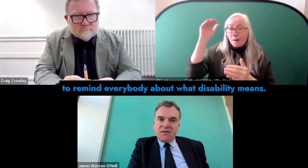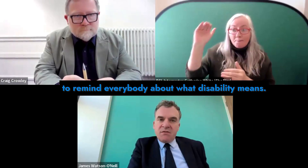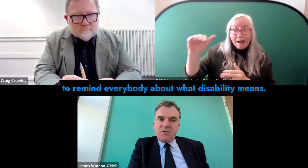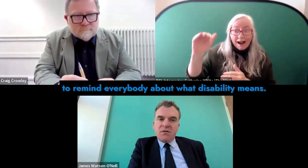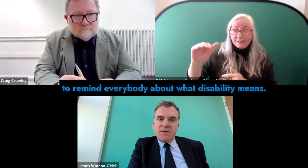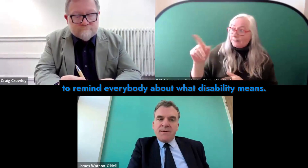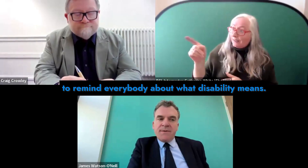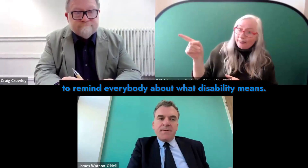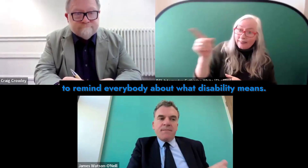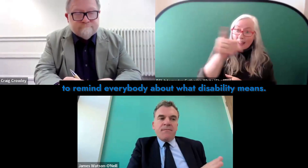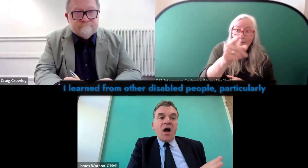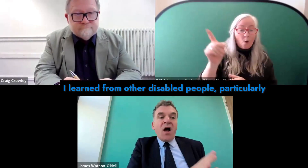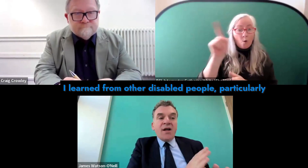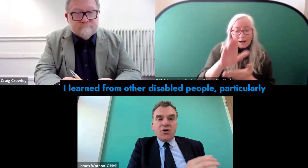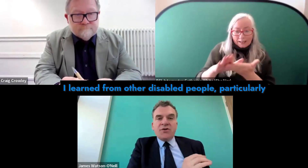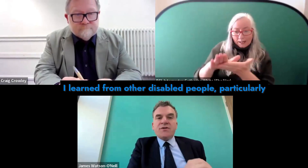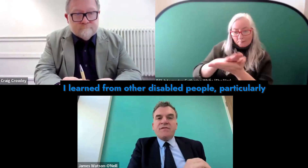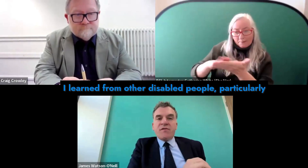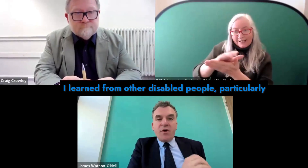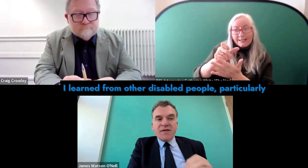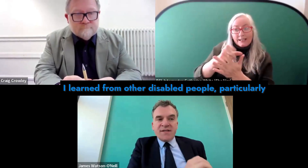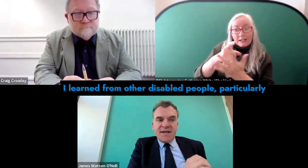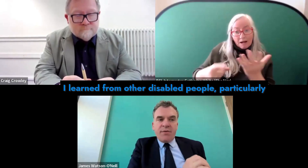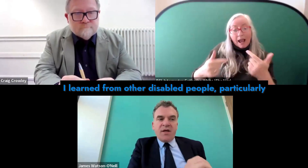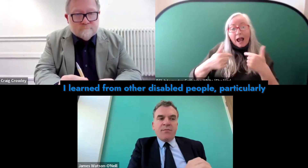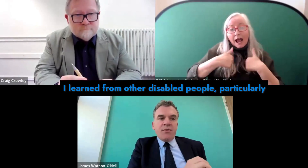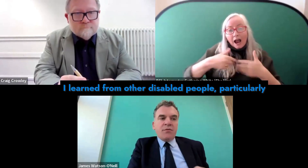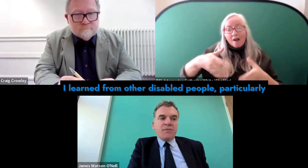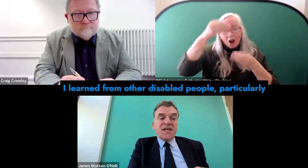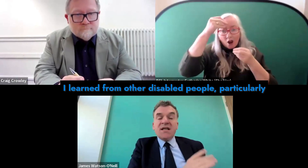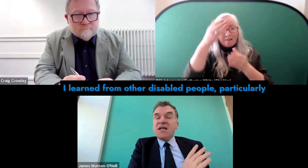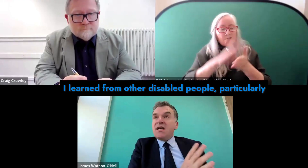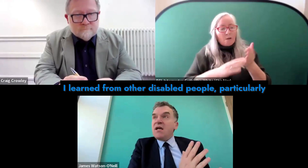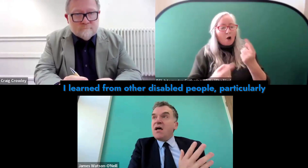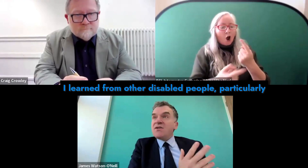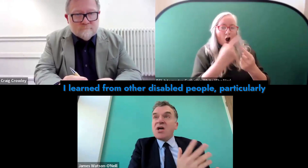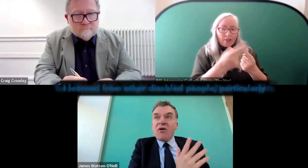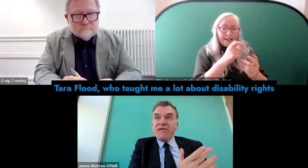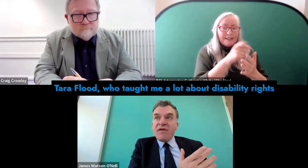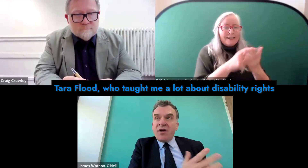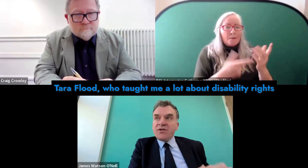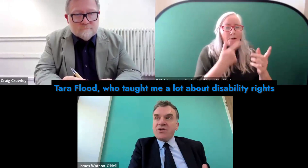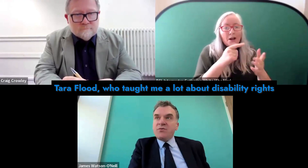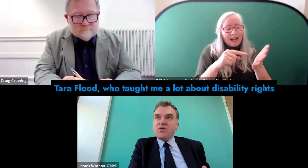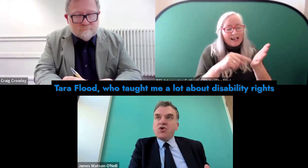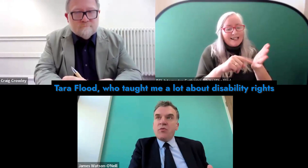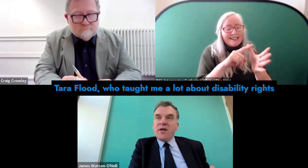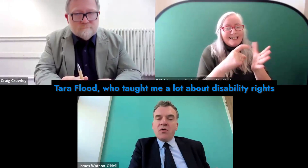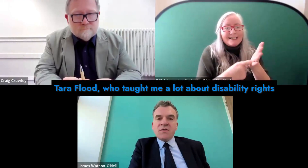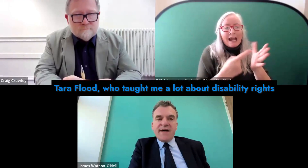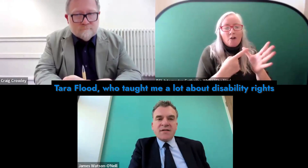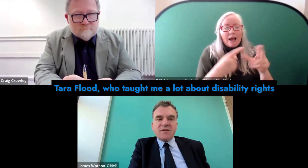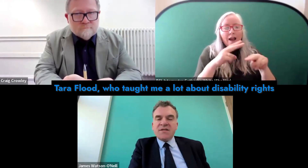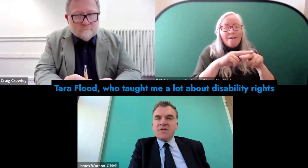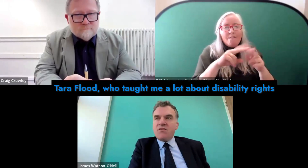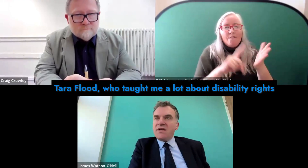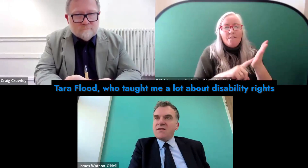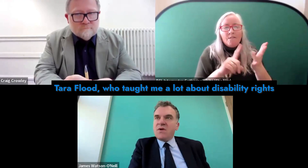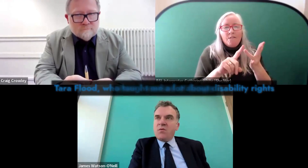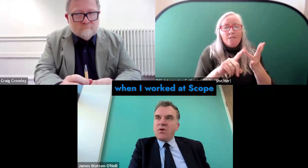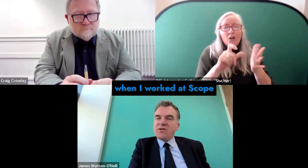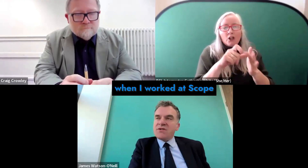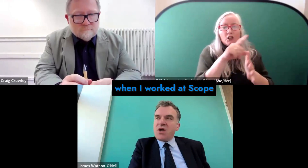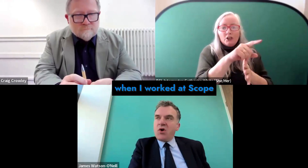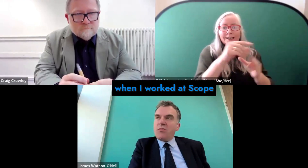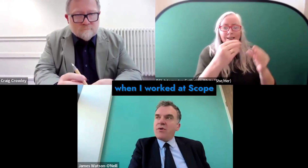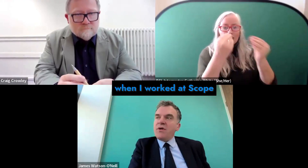what disability means. I learned from other disabled people, particularly Tara Flood, who taught me a lot about disability